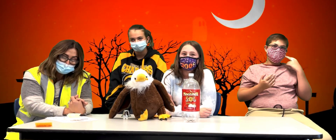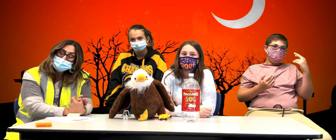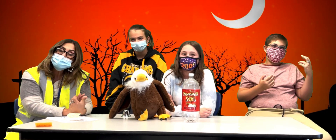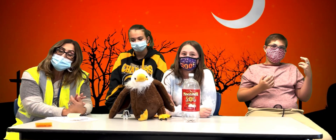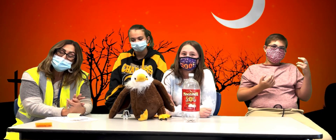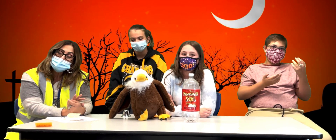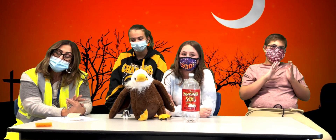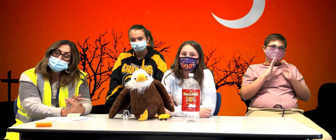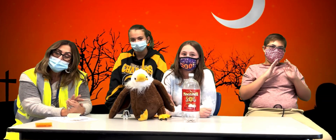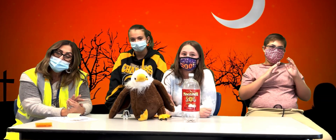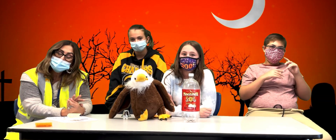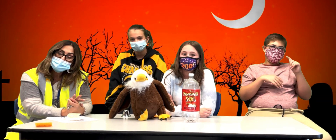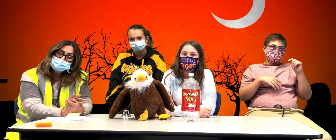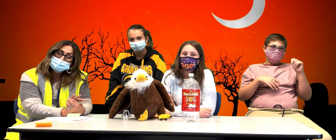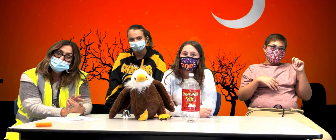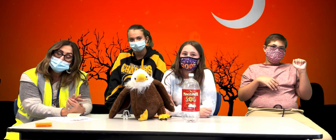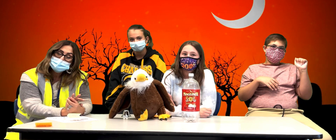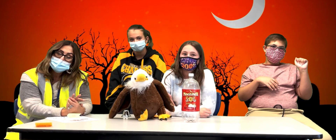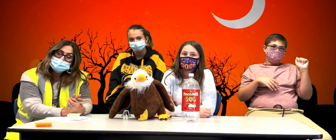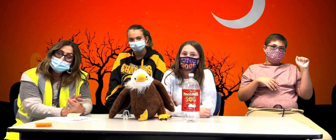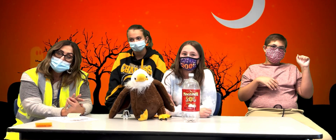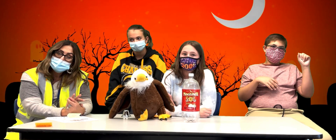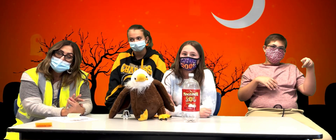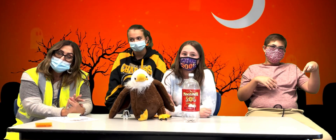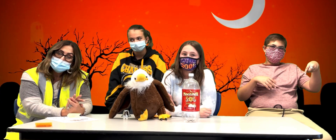The Squid Game.